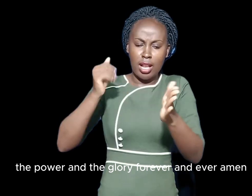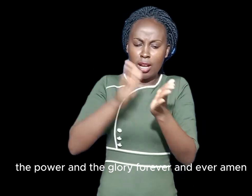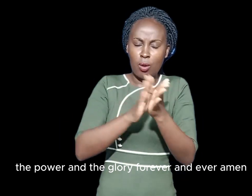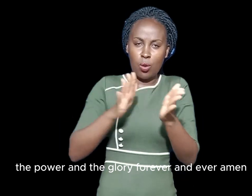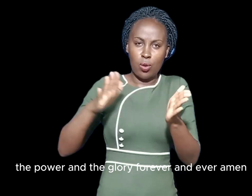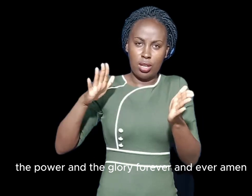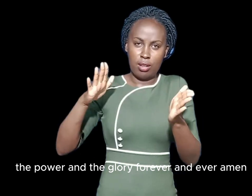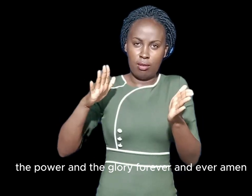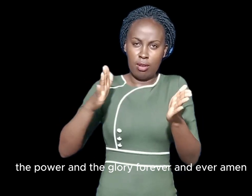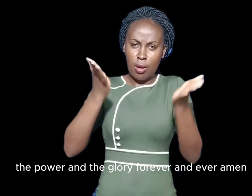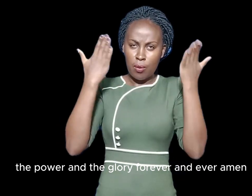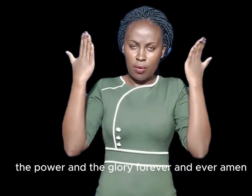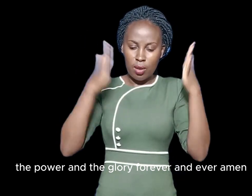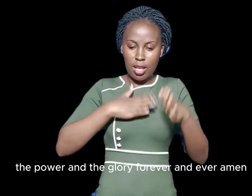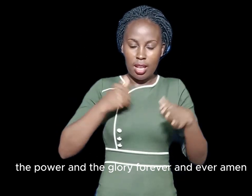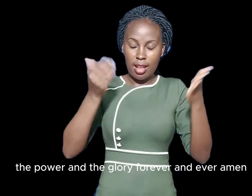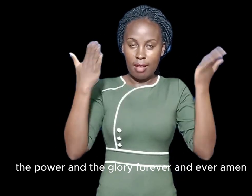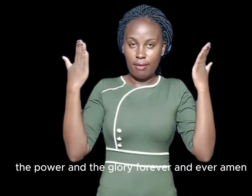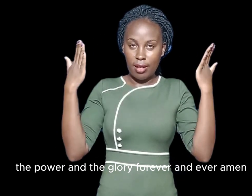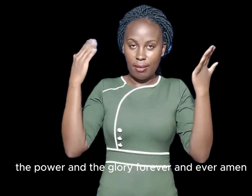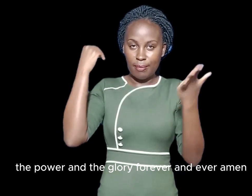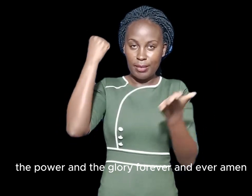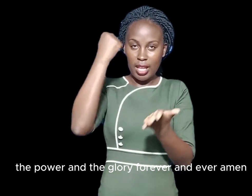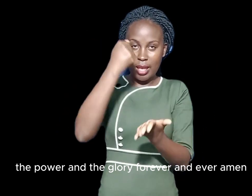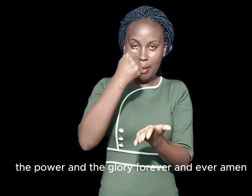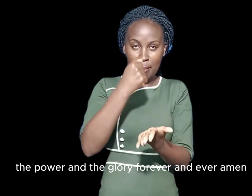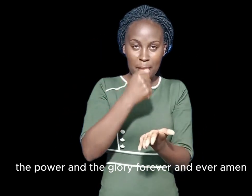Forever and ever Amen